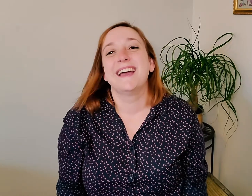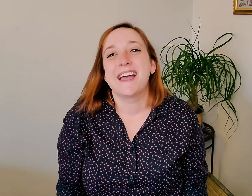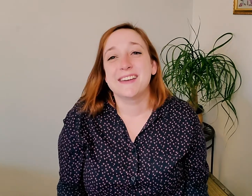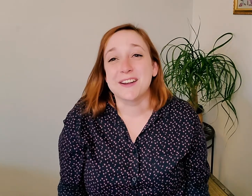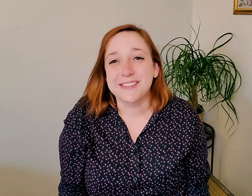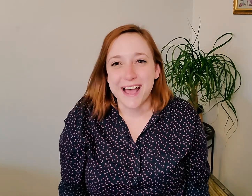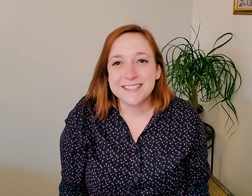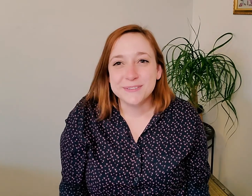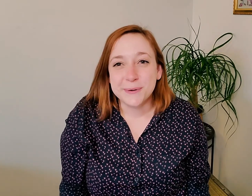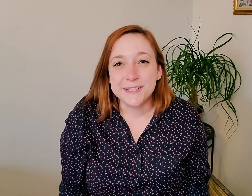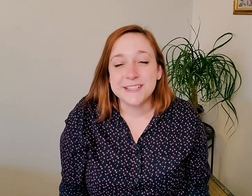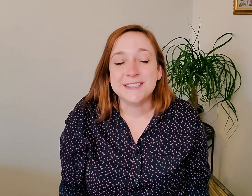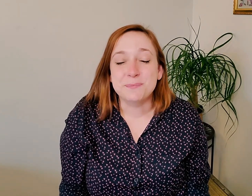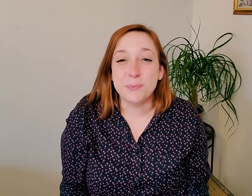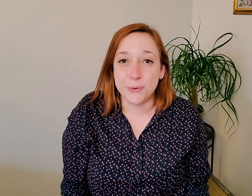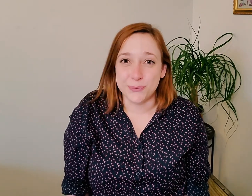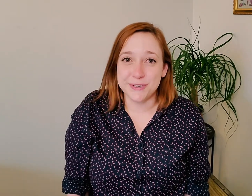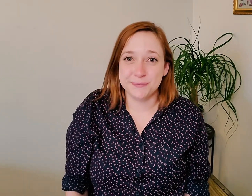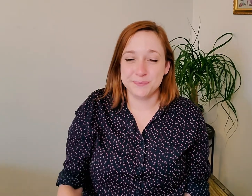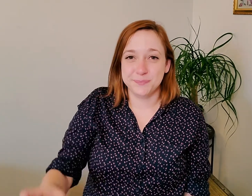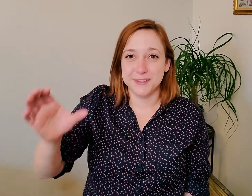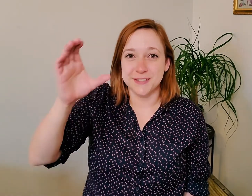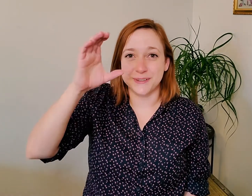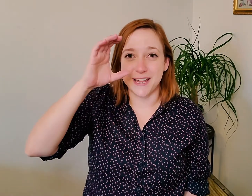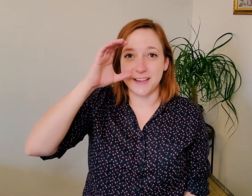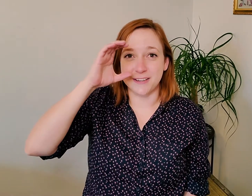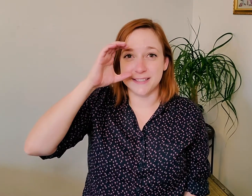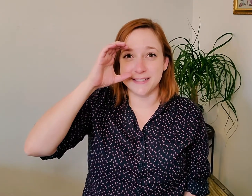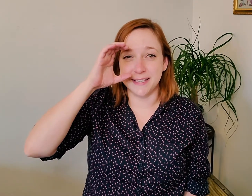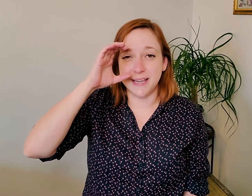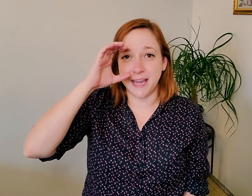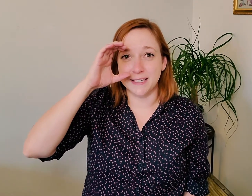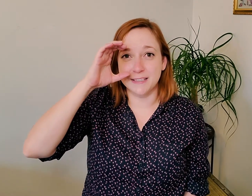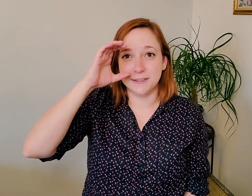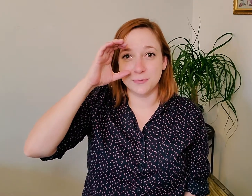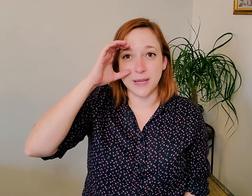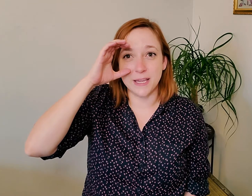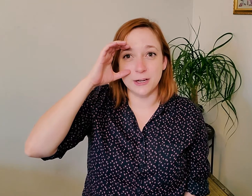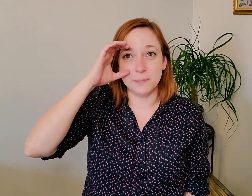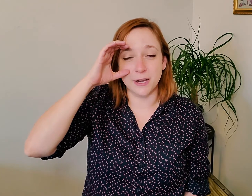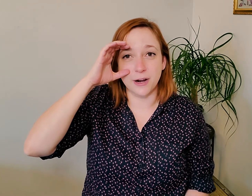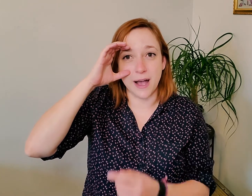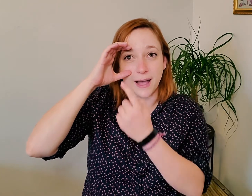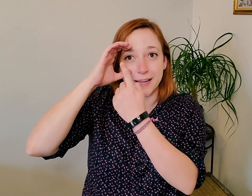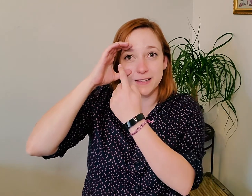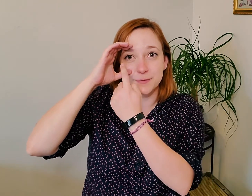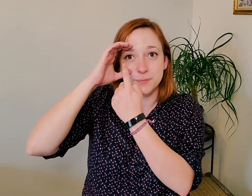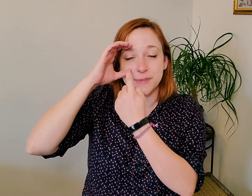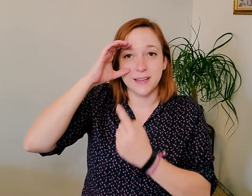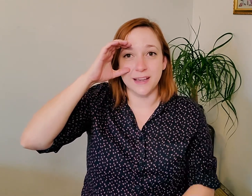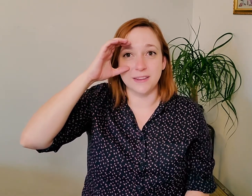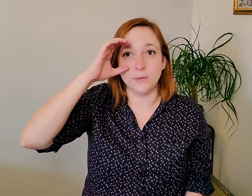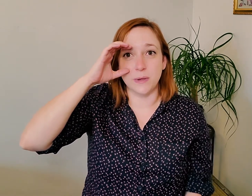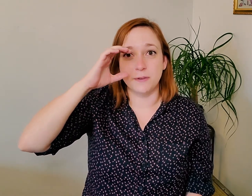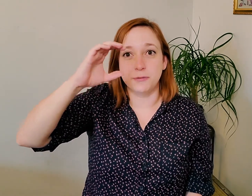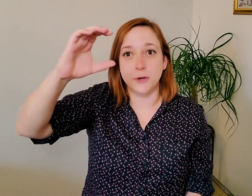And our last one is moon. So we take our C hand right here by our eye, and then we float it